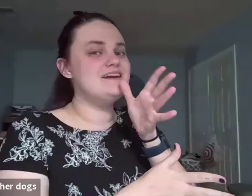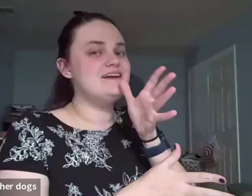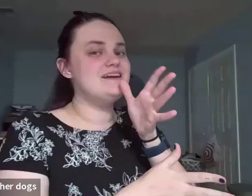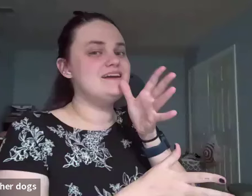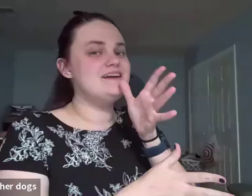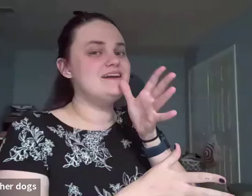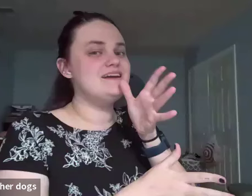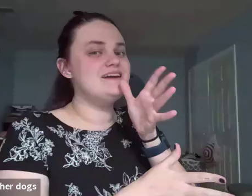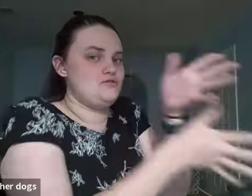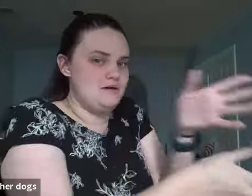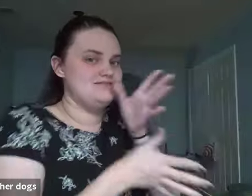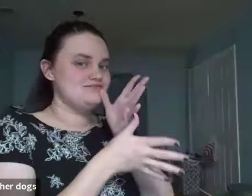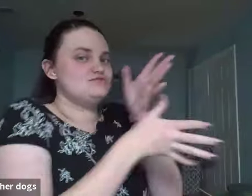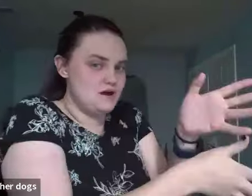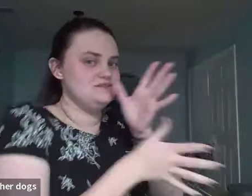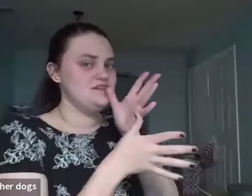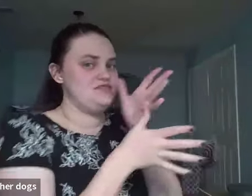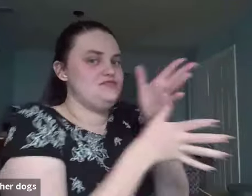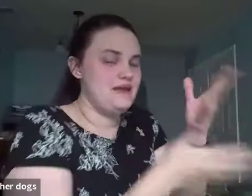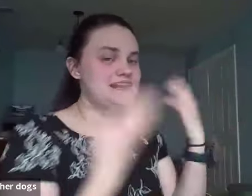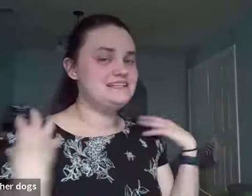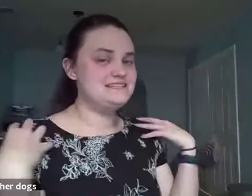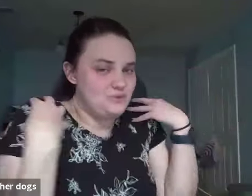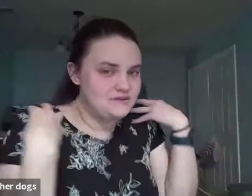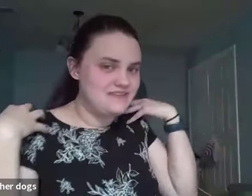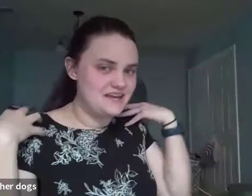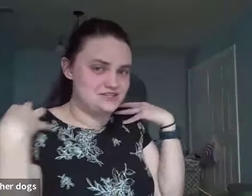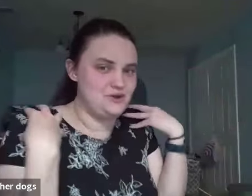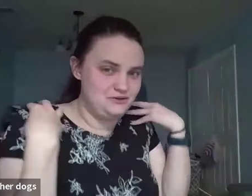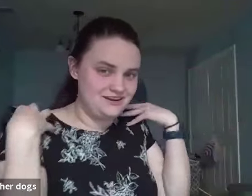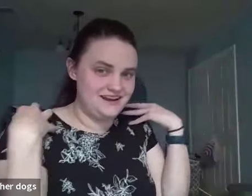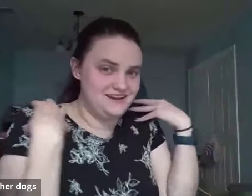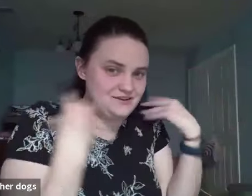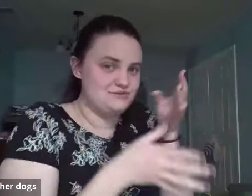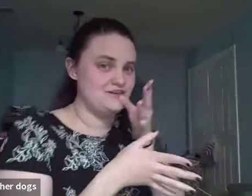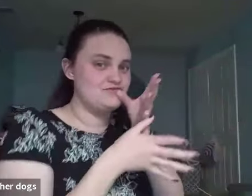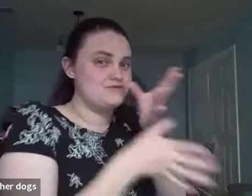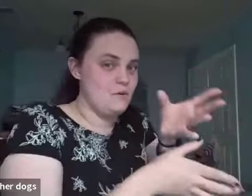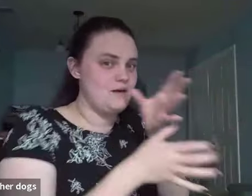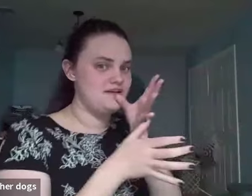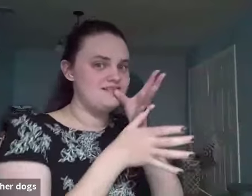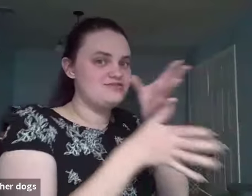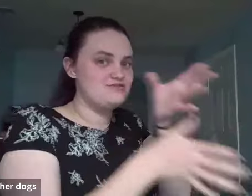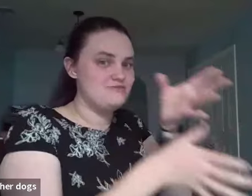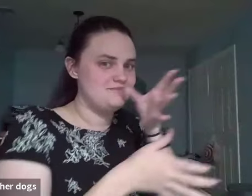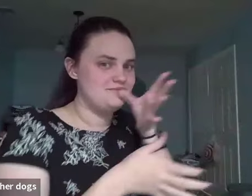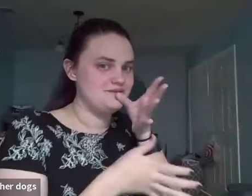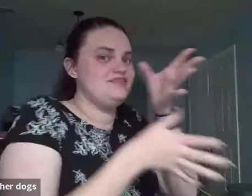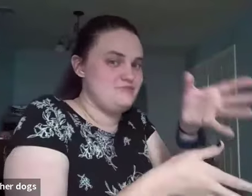throw up, throw up, throw up. And it is important that shoulder kind of goes with it. Throw up, throw up, throw